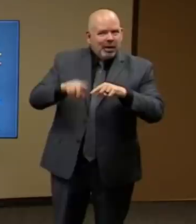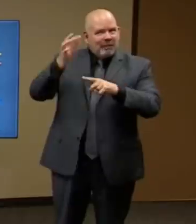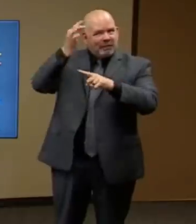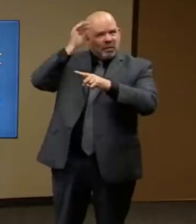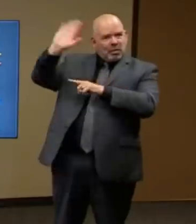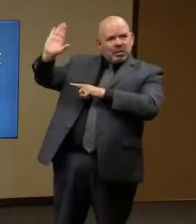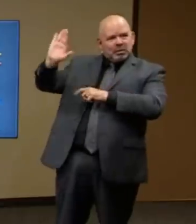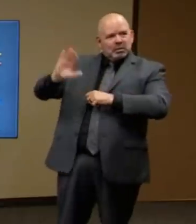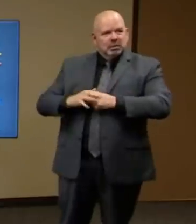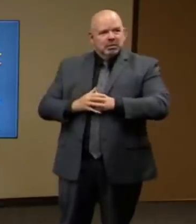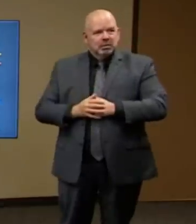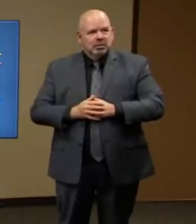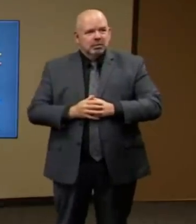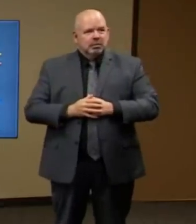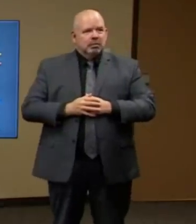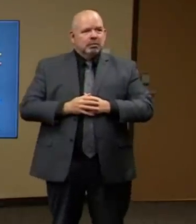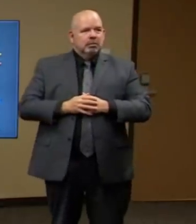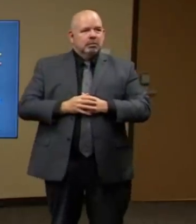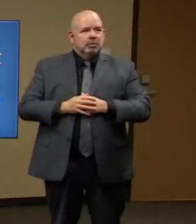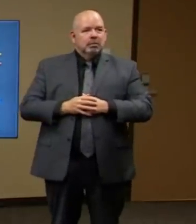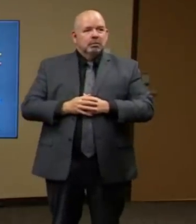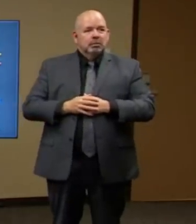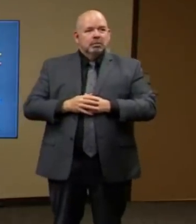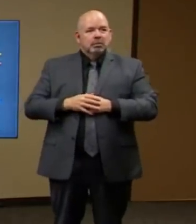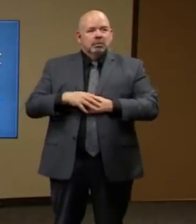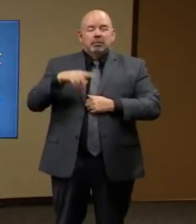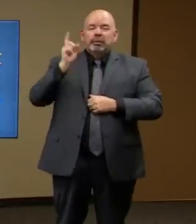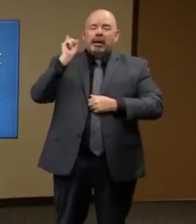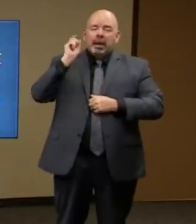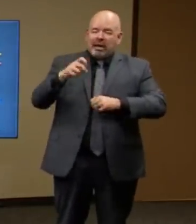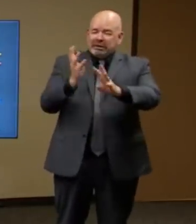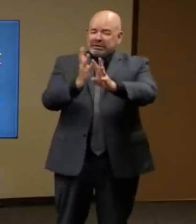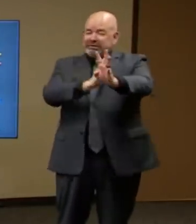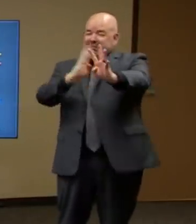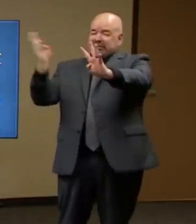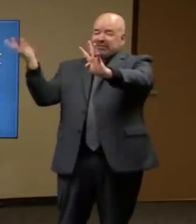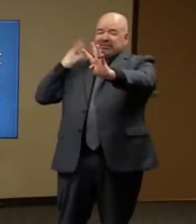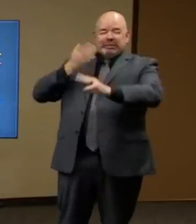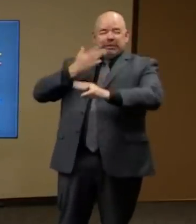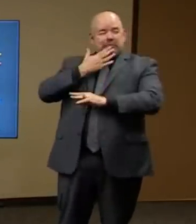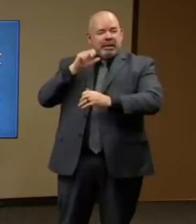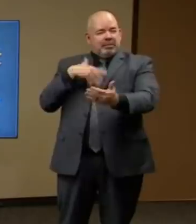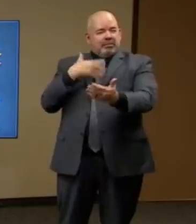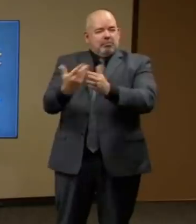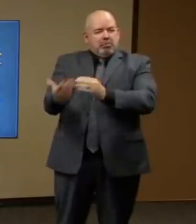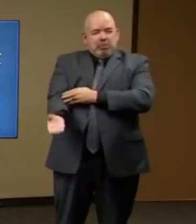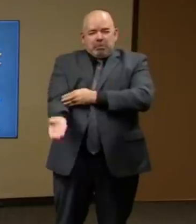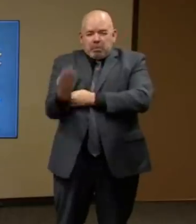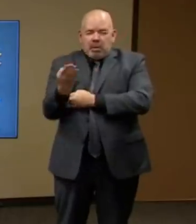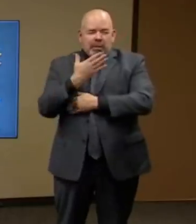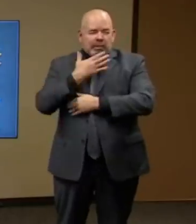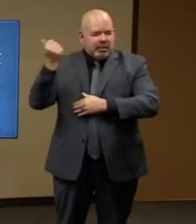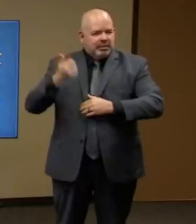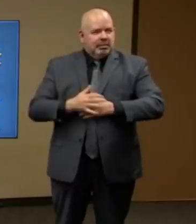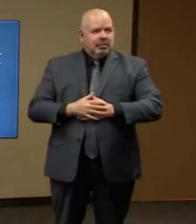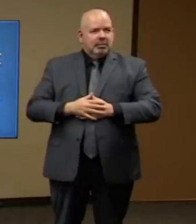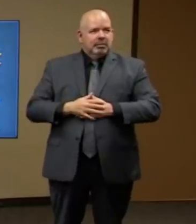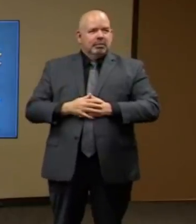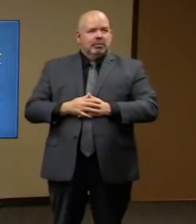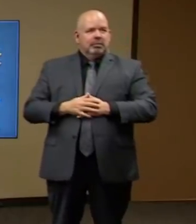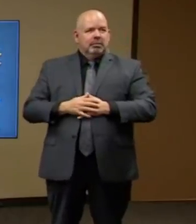morning. So if you do want to test at one of these sites, I suggest that you get there early on